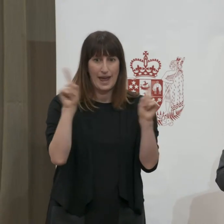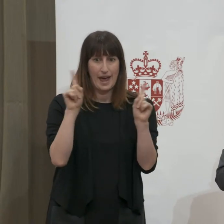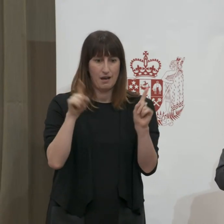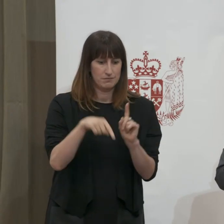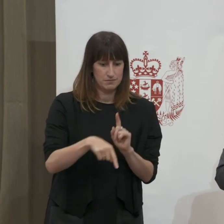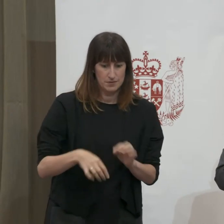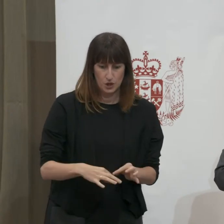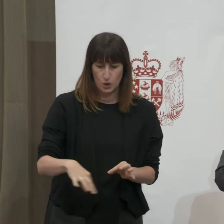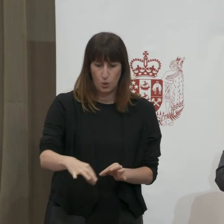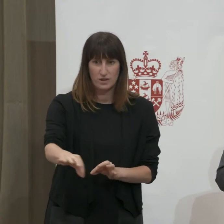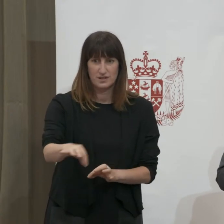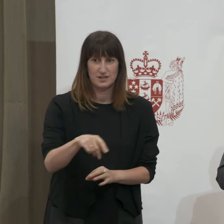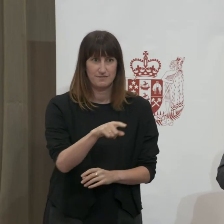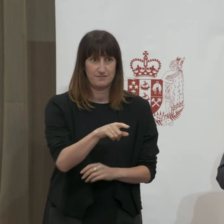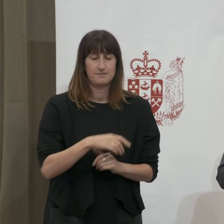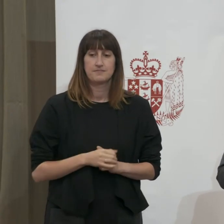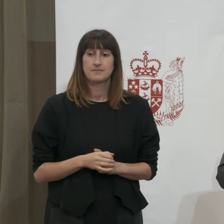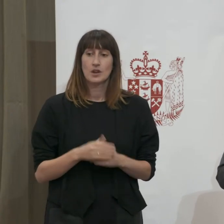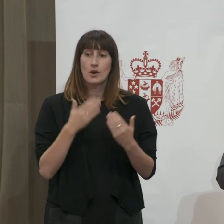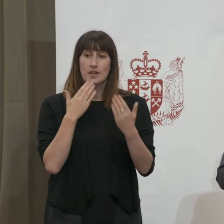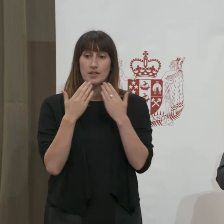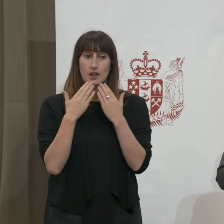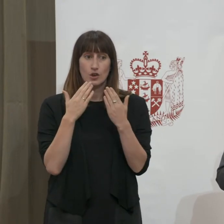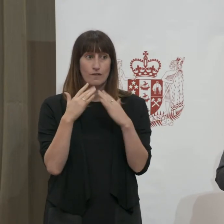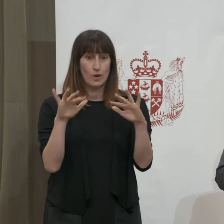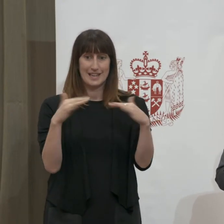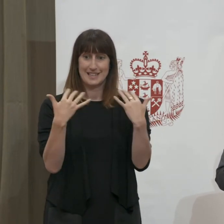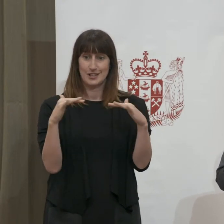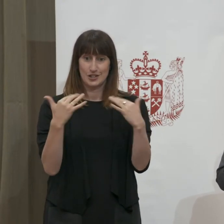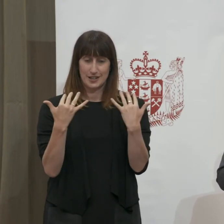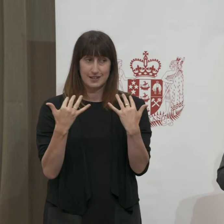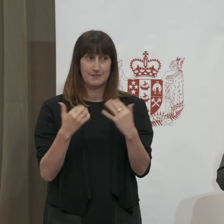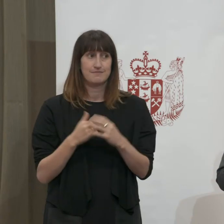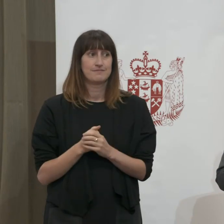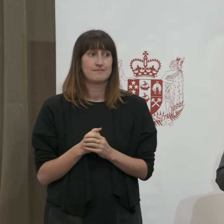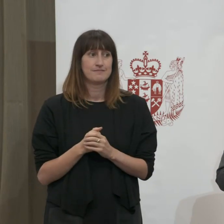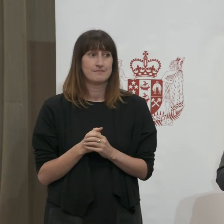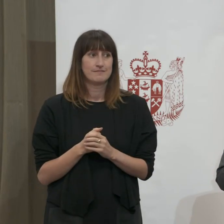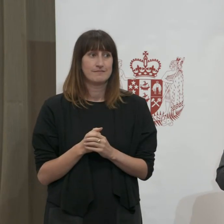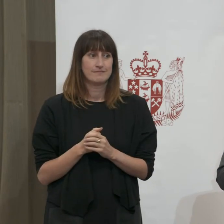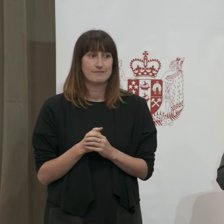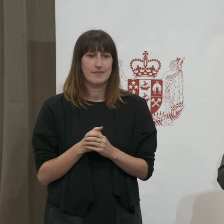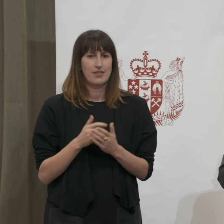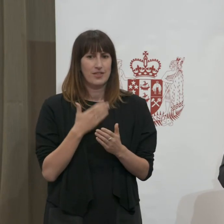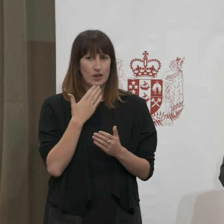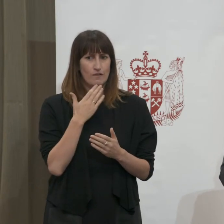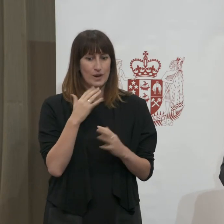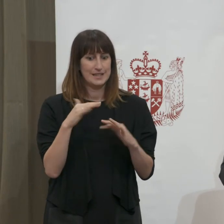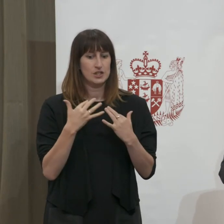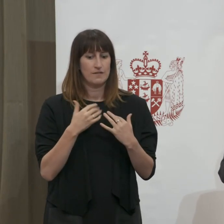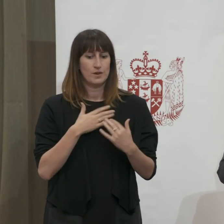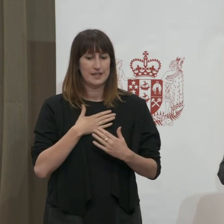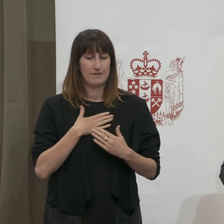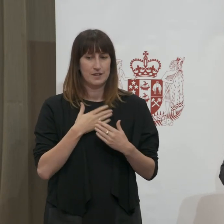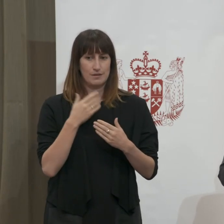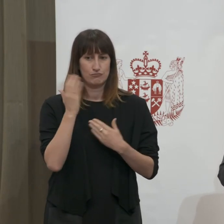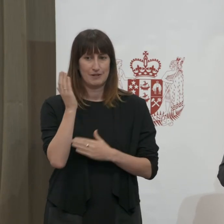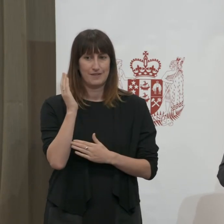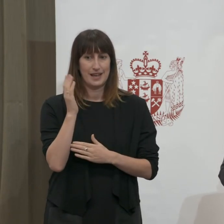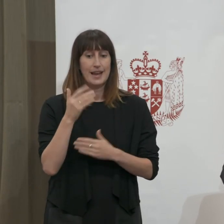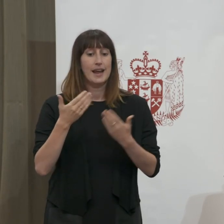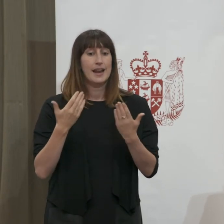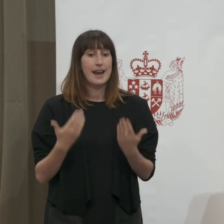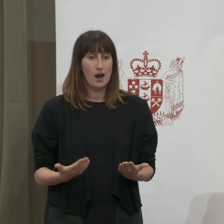ground. So, thank you for your attention and paying particular attention to the safety briefing. We now come to the